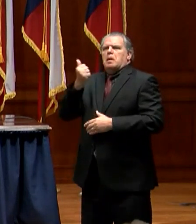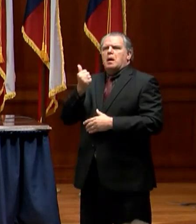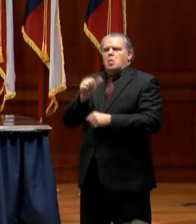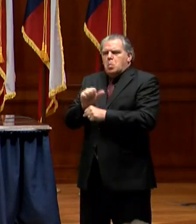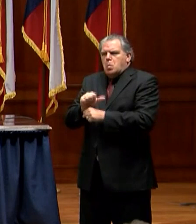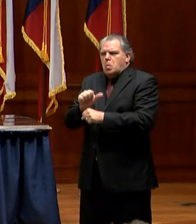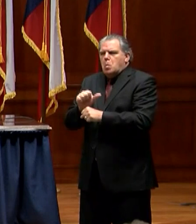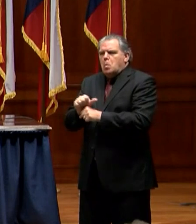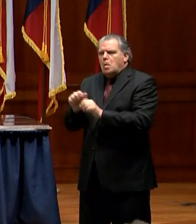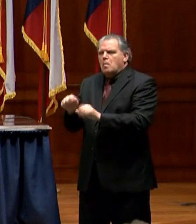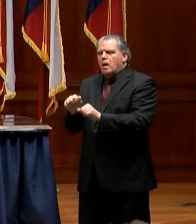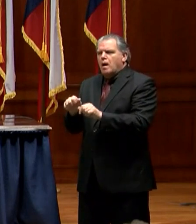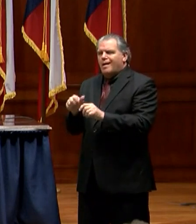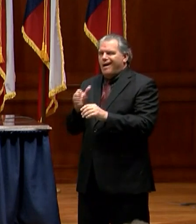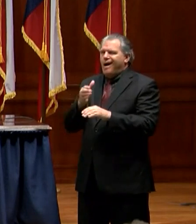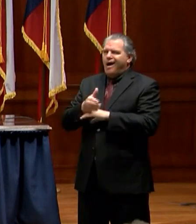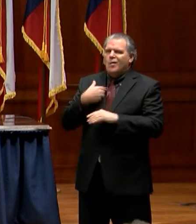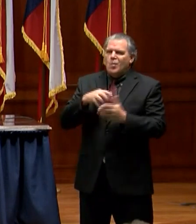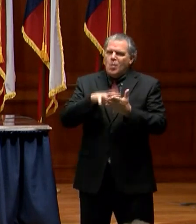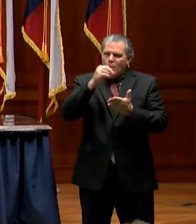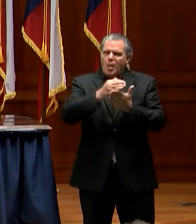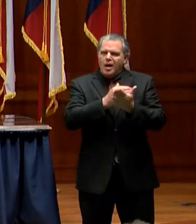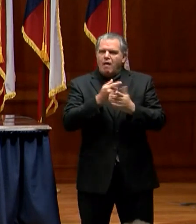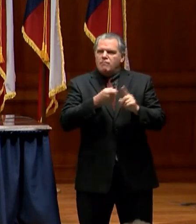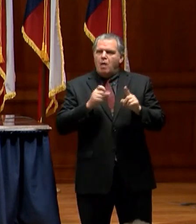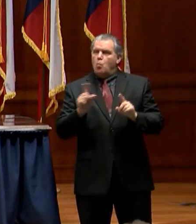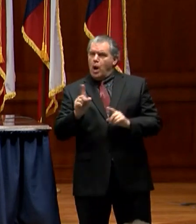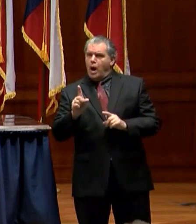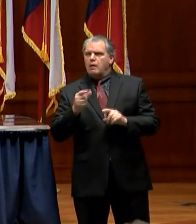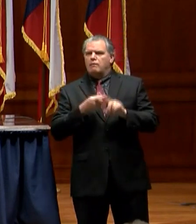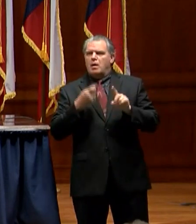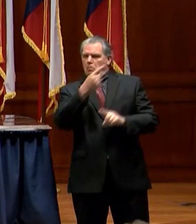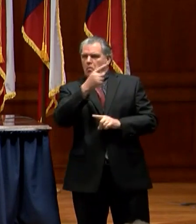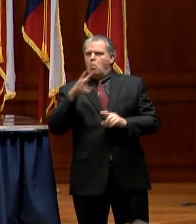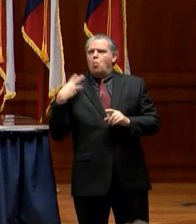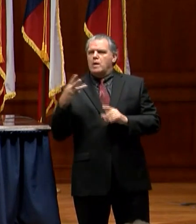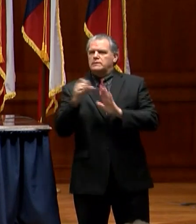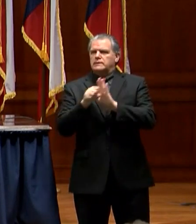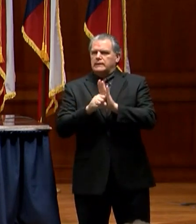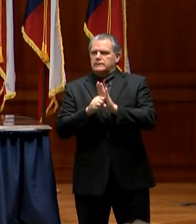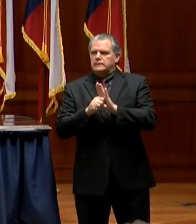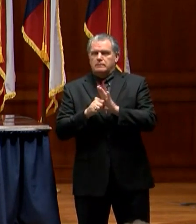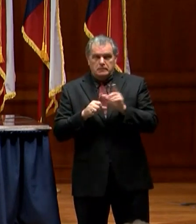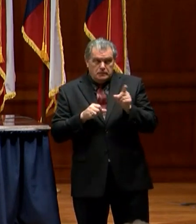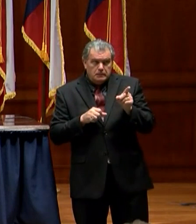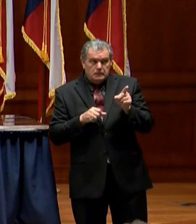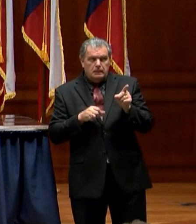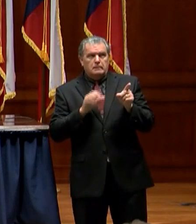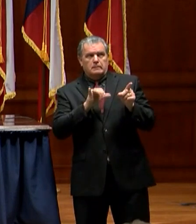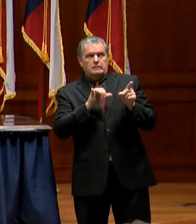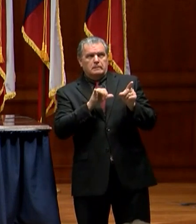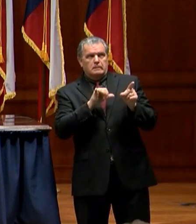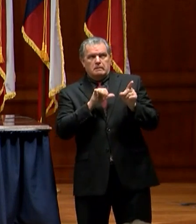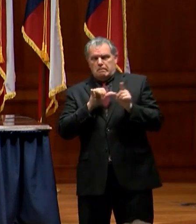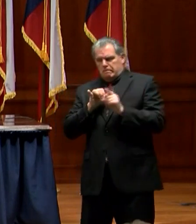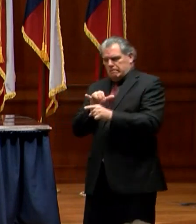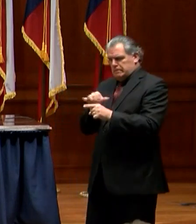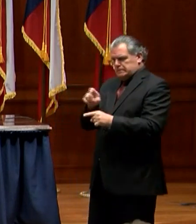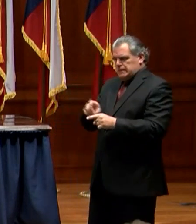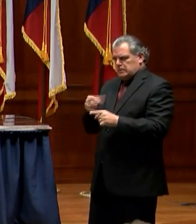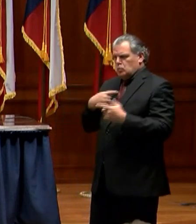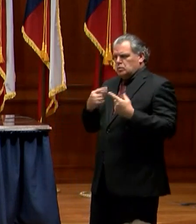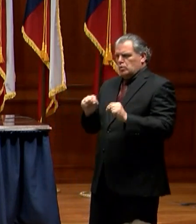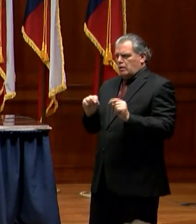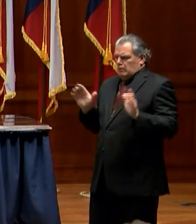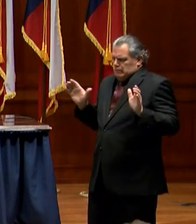happened in Washington State to make sure that we would be able to fully be able to address and contain and reduce the spread